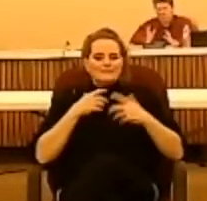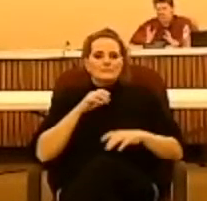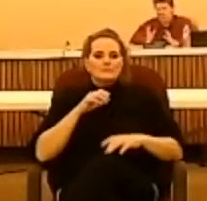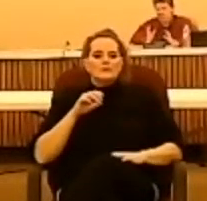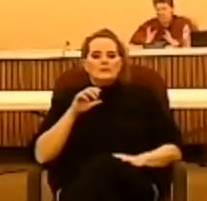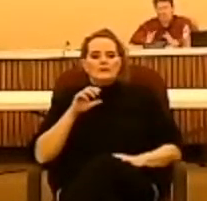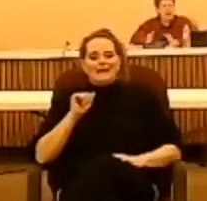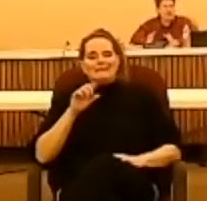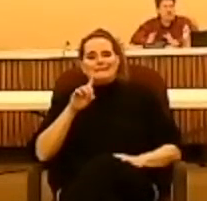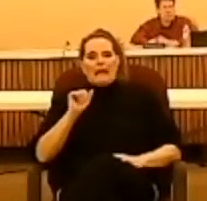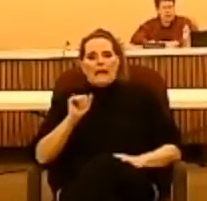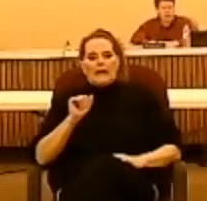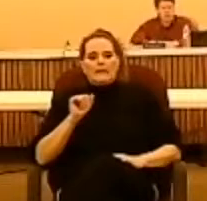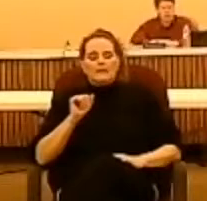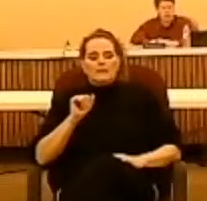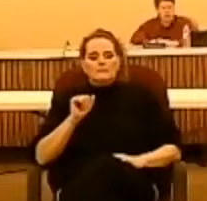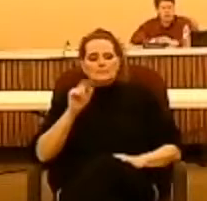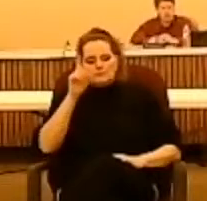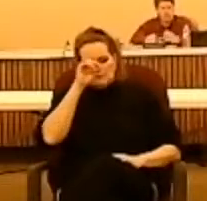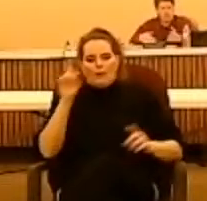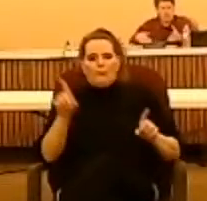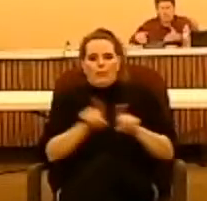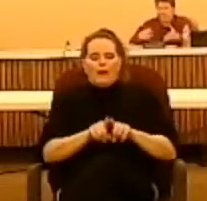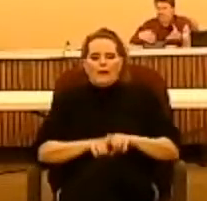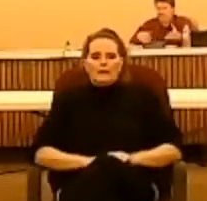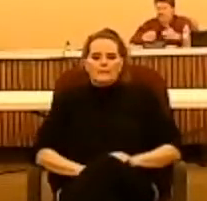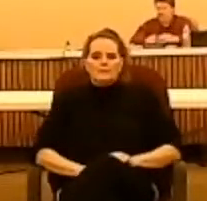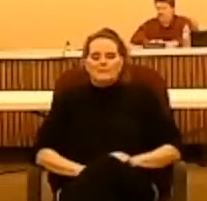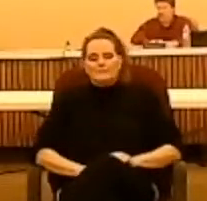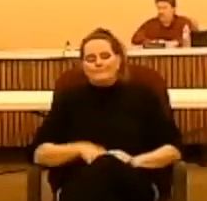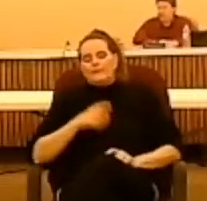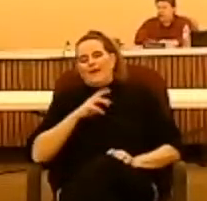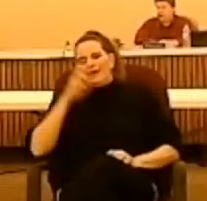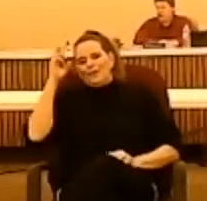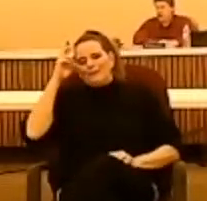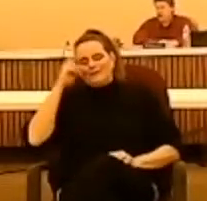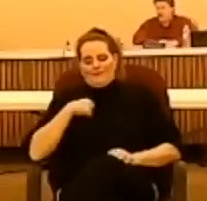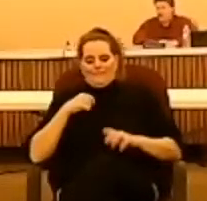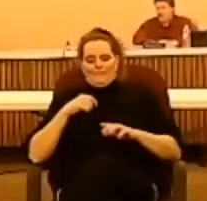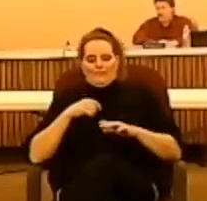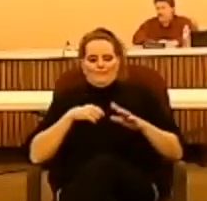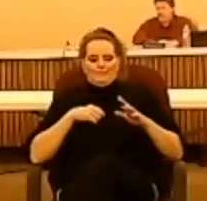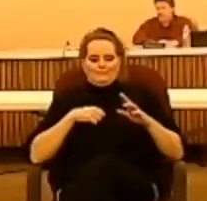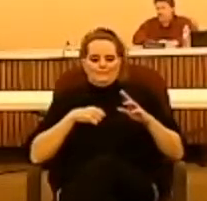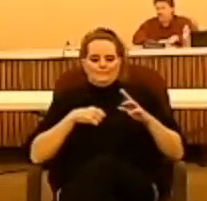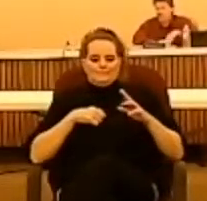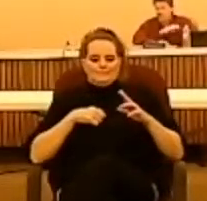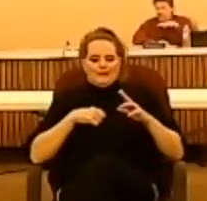if the space allowing, but because of the layout of the